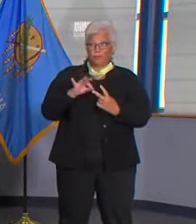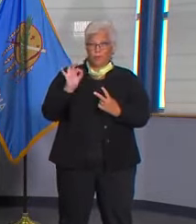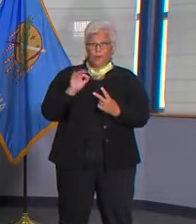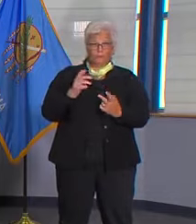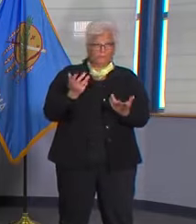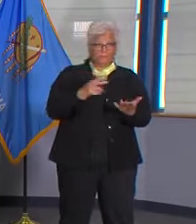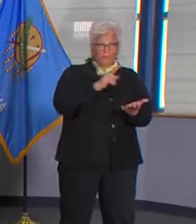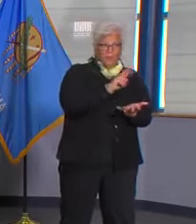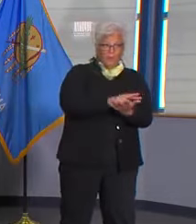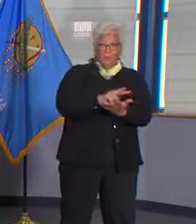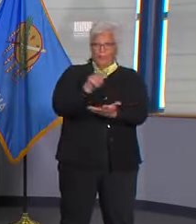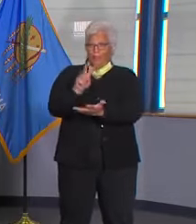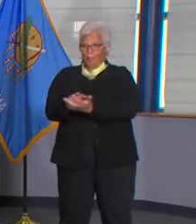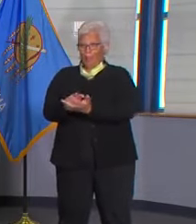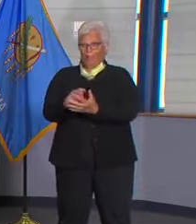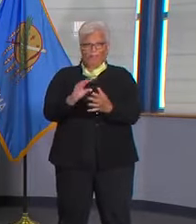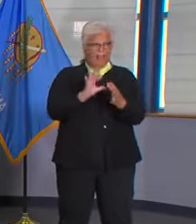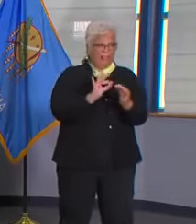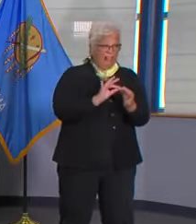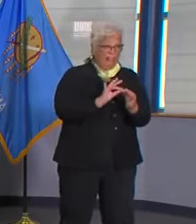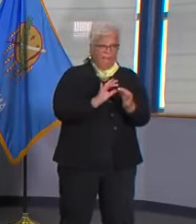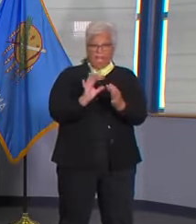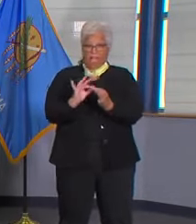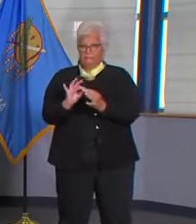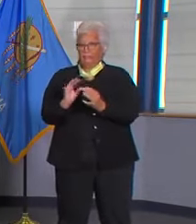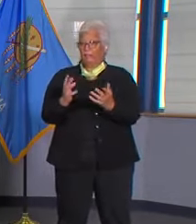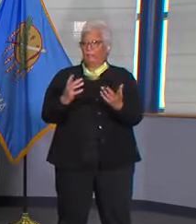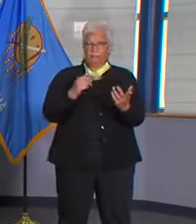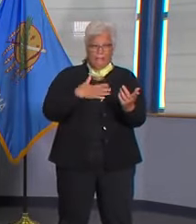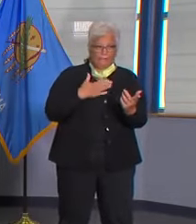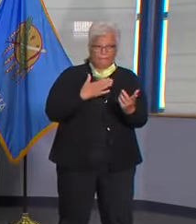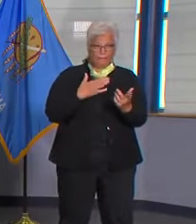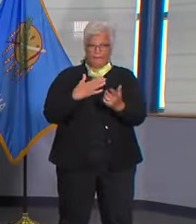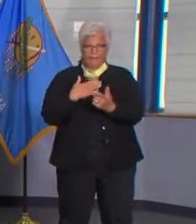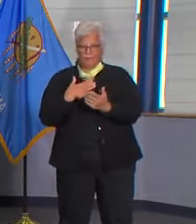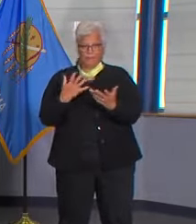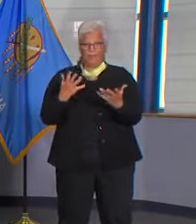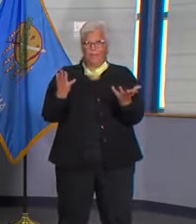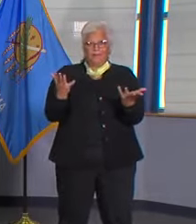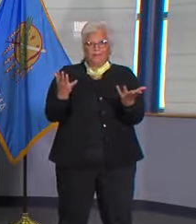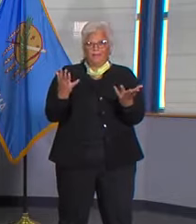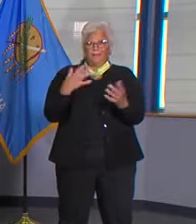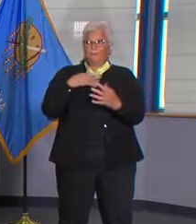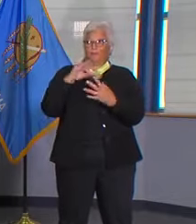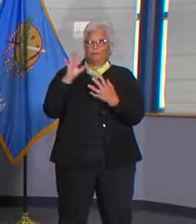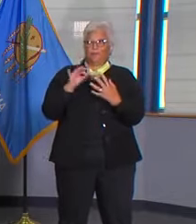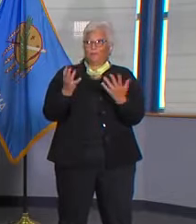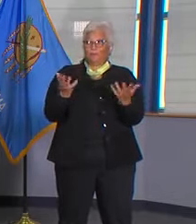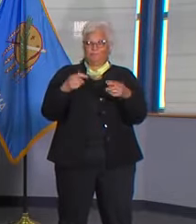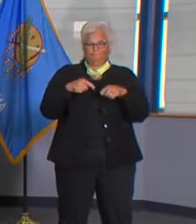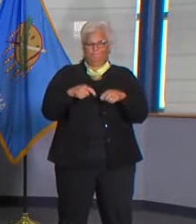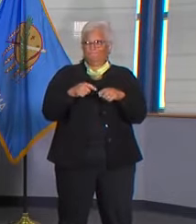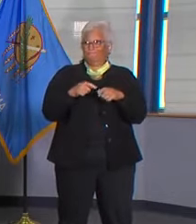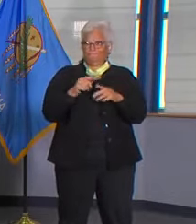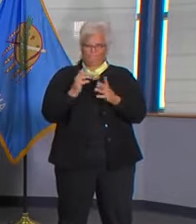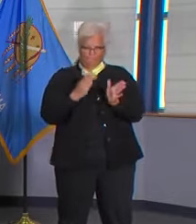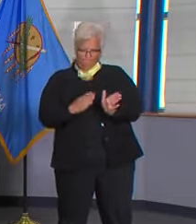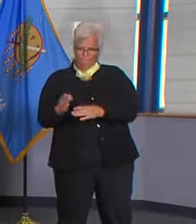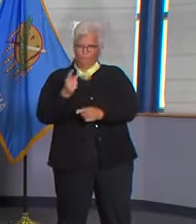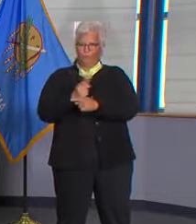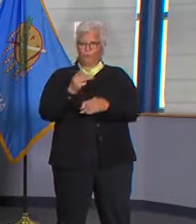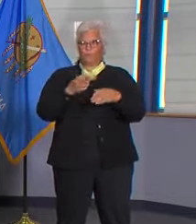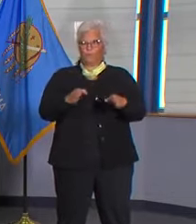mask ordinance is a really good example of that. You have a group of folks